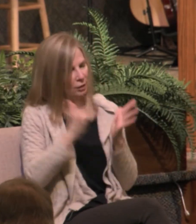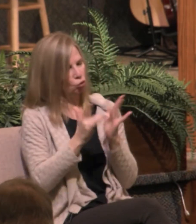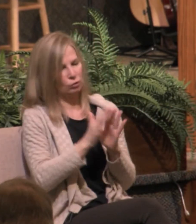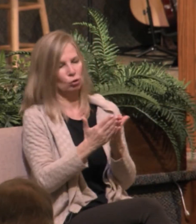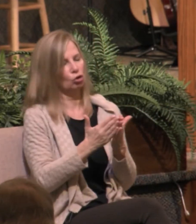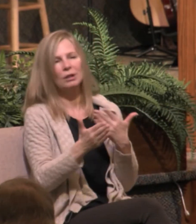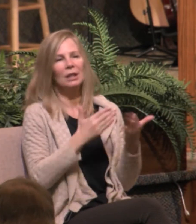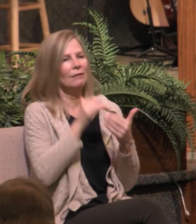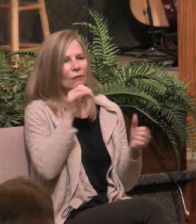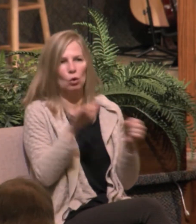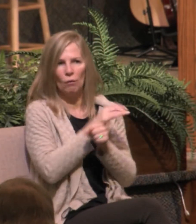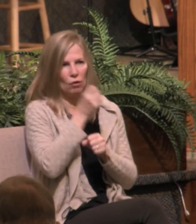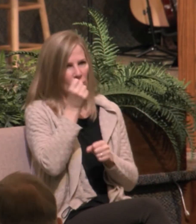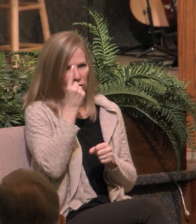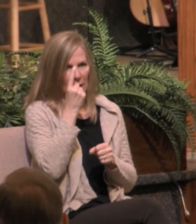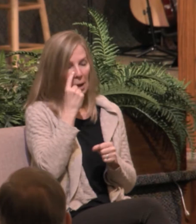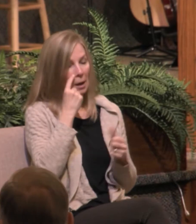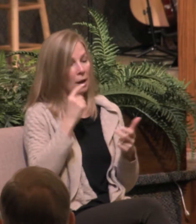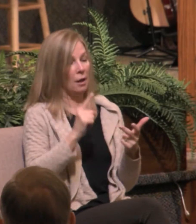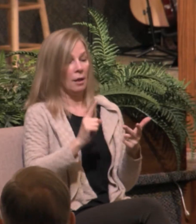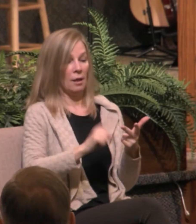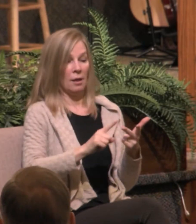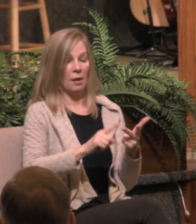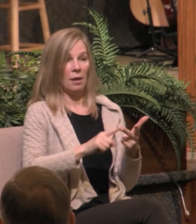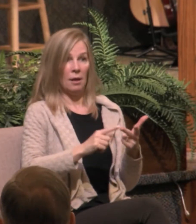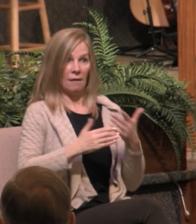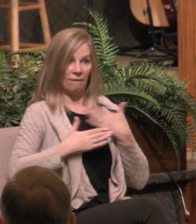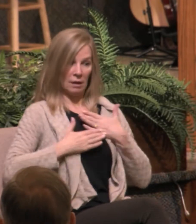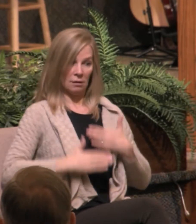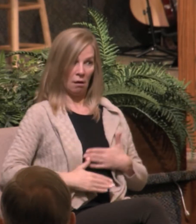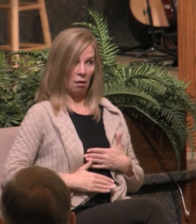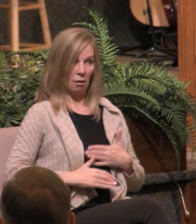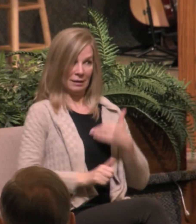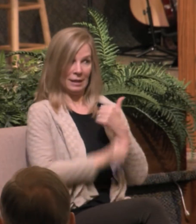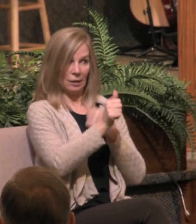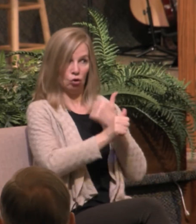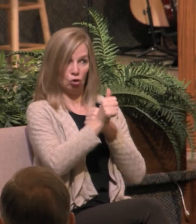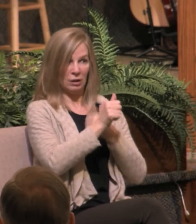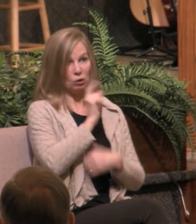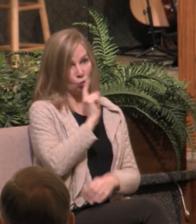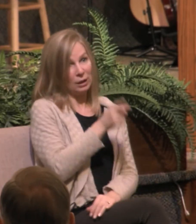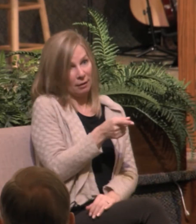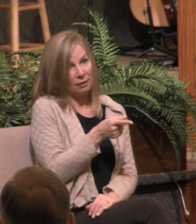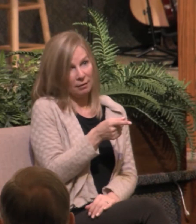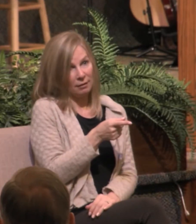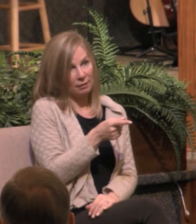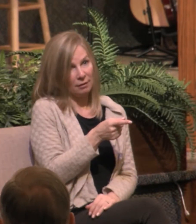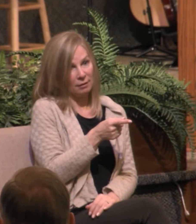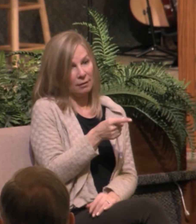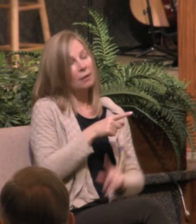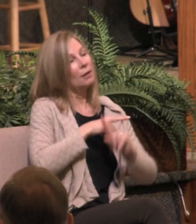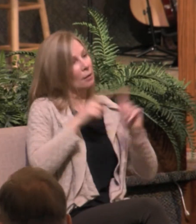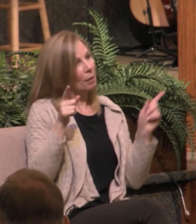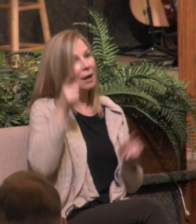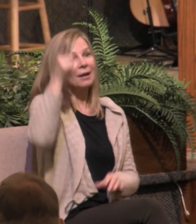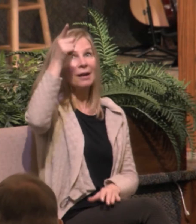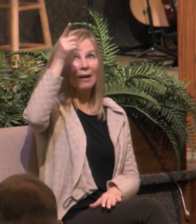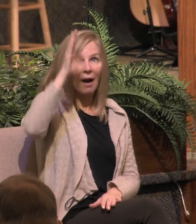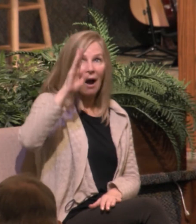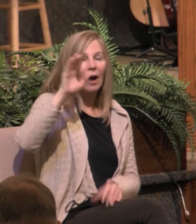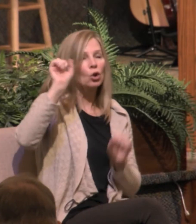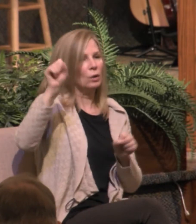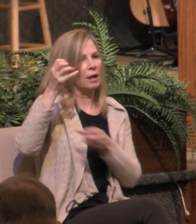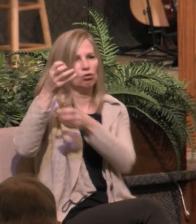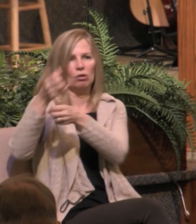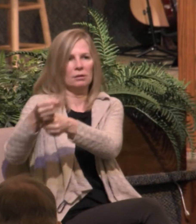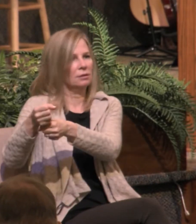Third, physical danger is real, but God is trustworthy. Physical danger is real, but God is trustworthy. You just